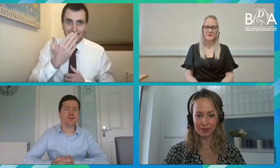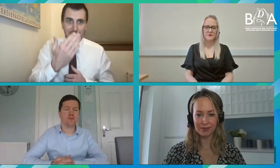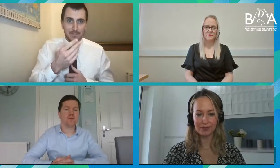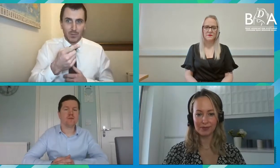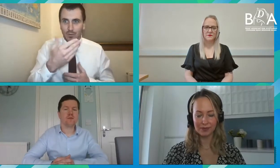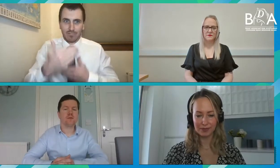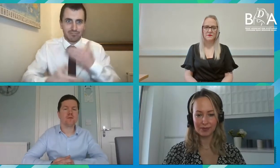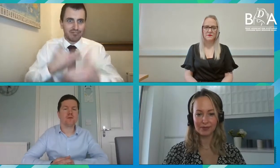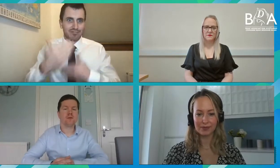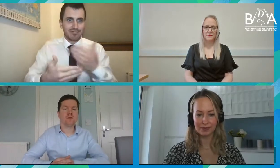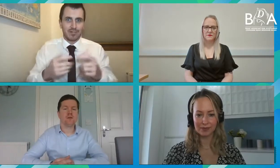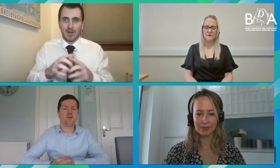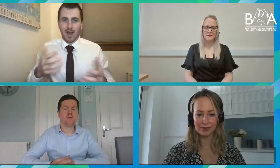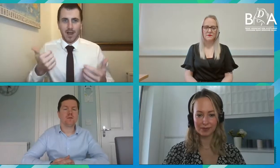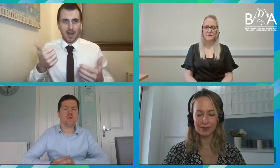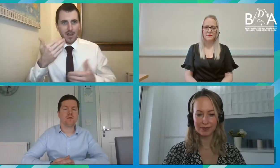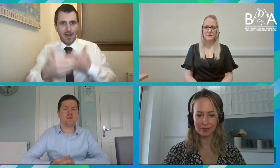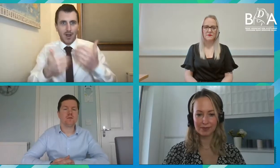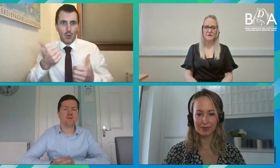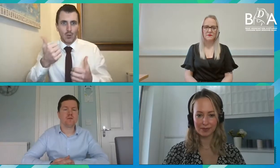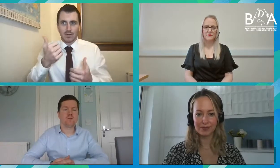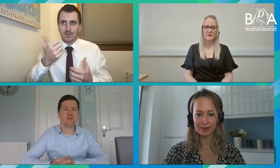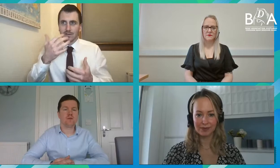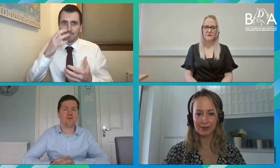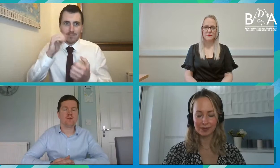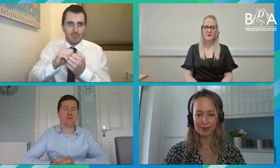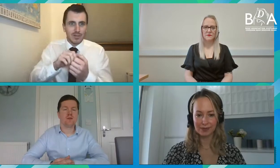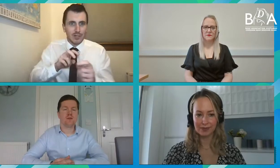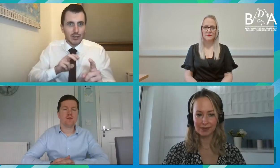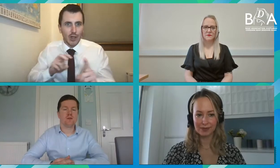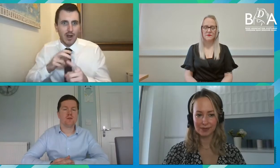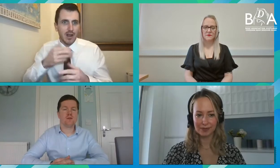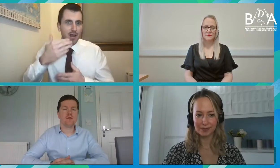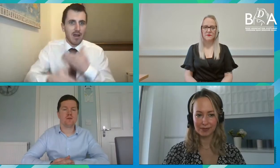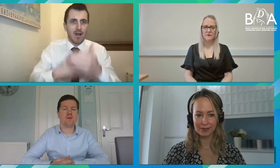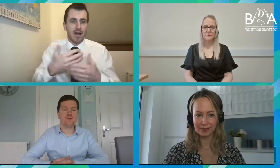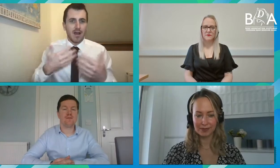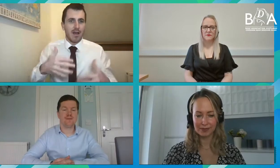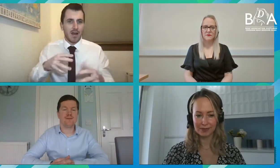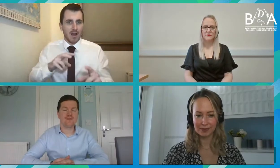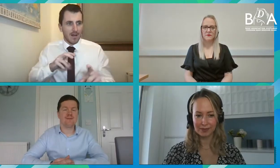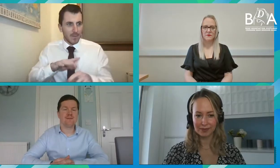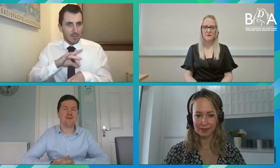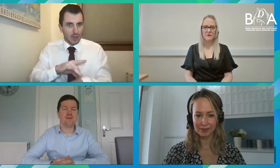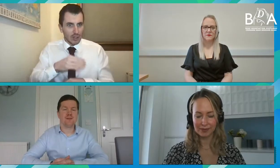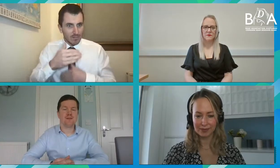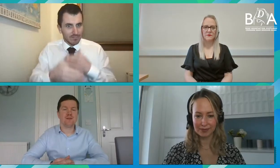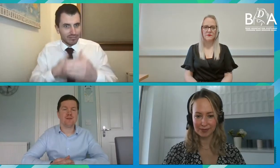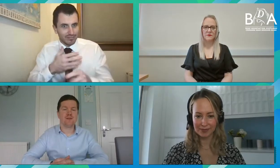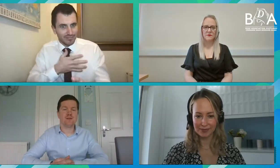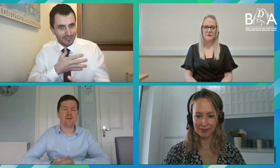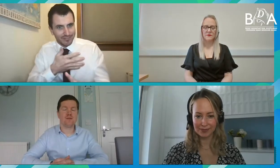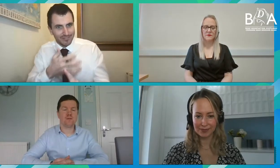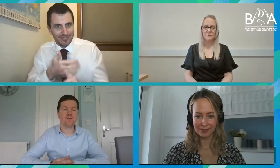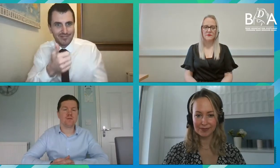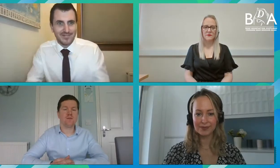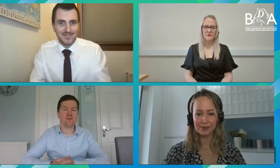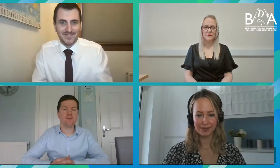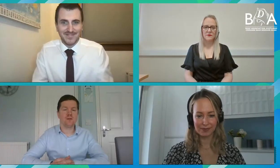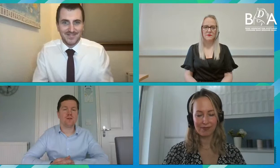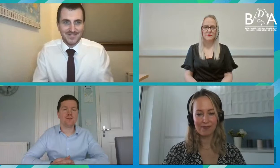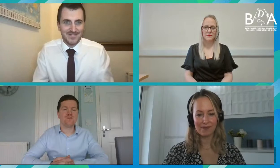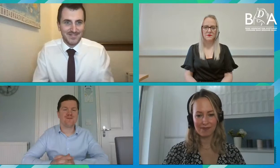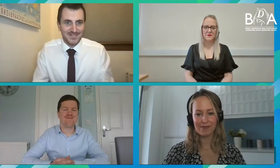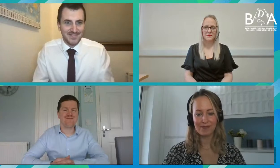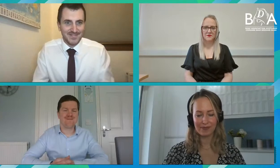Rolls-Royce staff, it was definitely worthwhile me pursuing. Mitch, I think it's great that you're able to relay to us your story, your journey